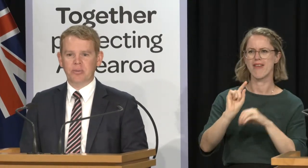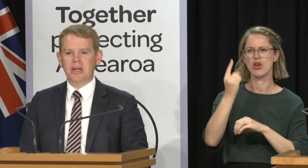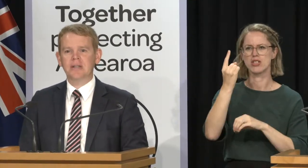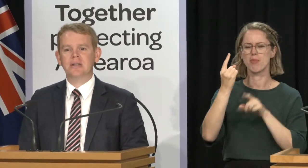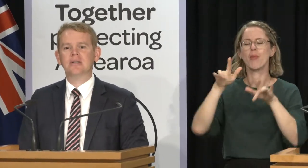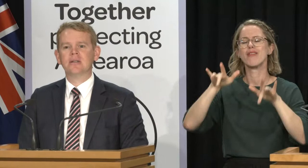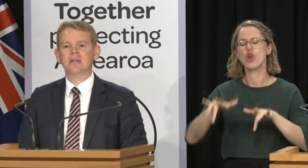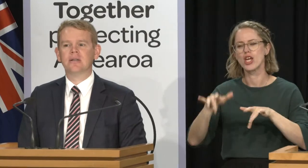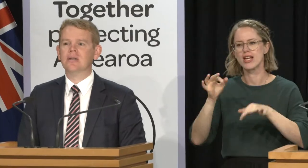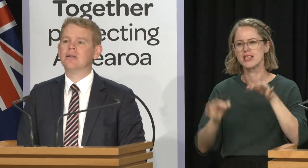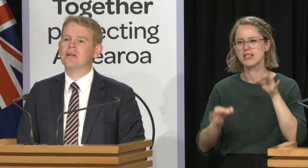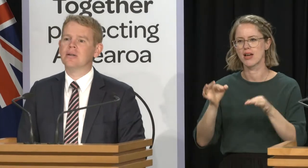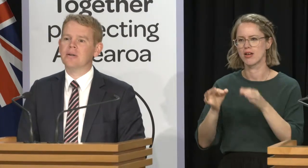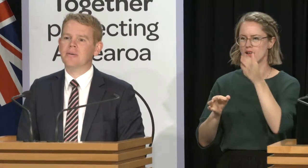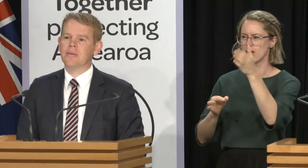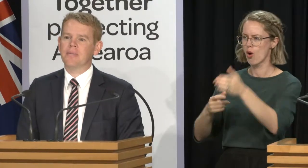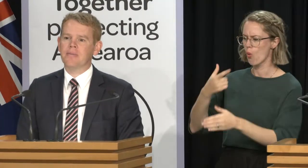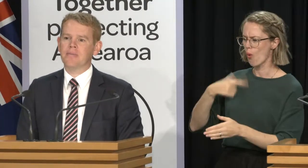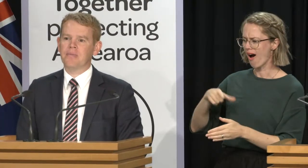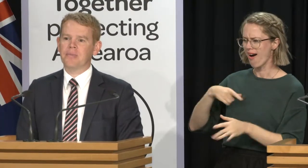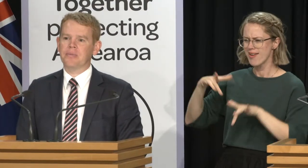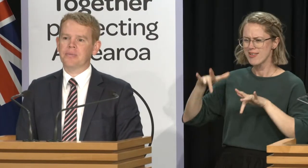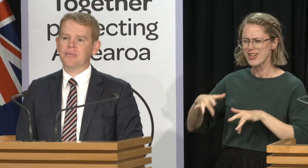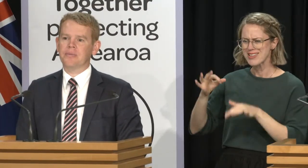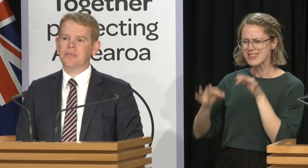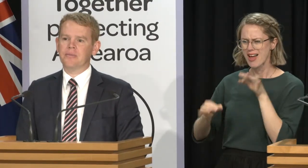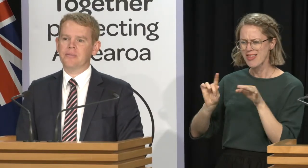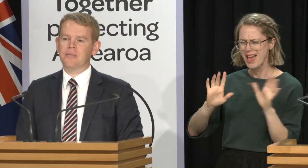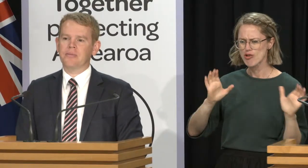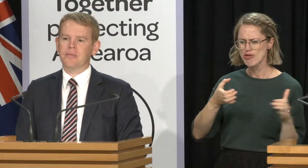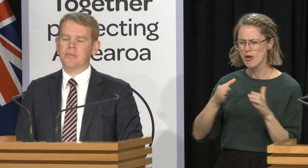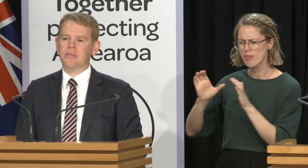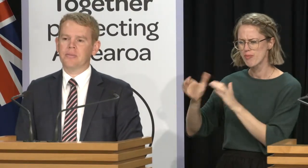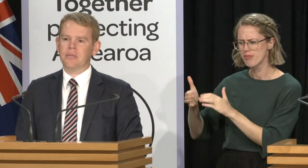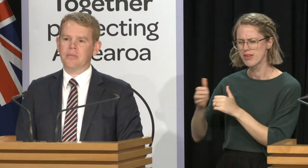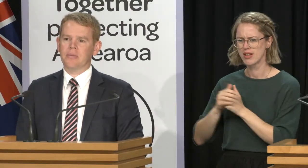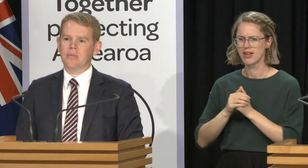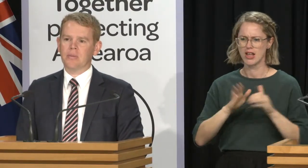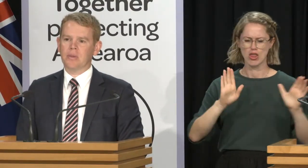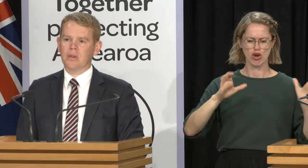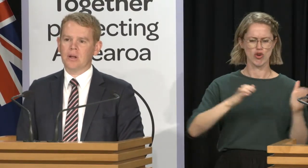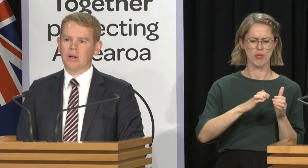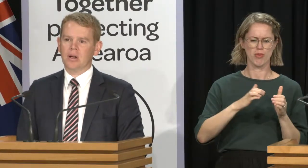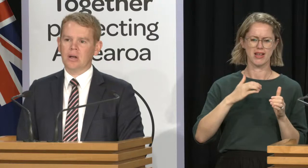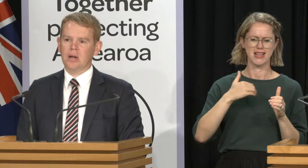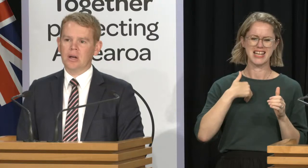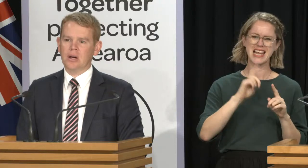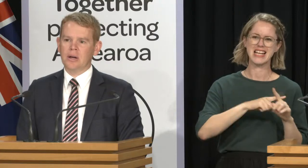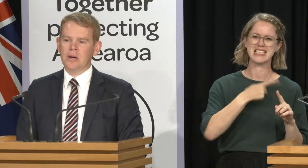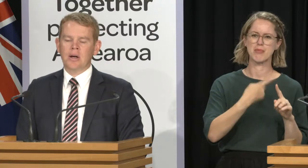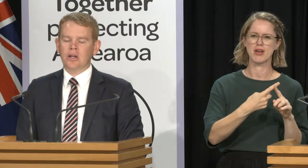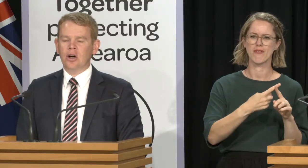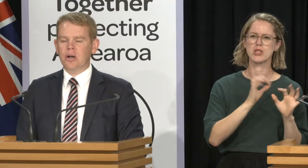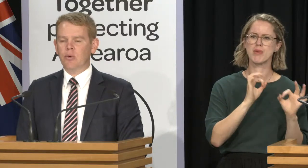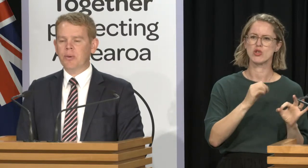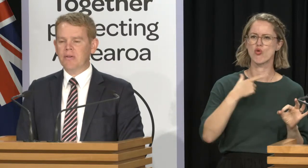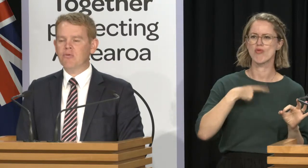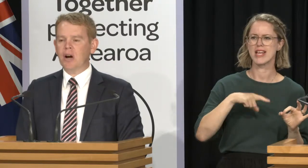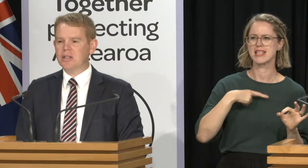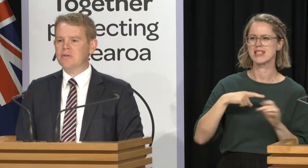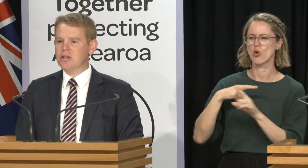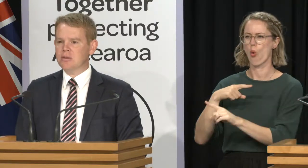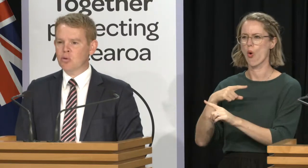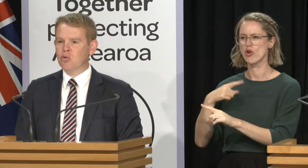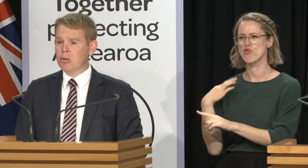particular group yet. Why have you not made decisions on that? Is this compassionate grounds in this national significance category just not something you'd thought about? No, it will be